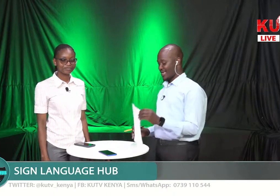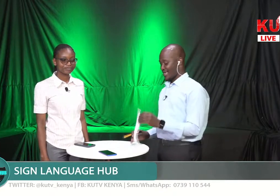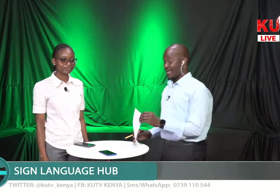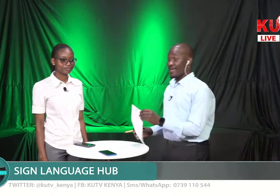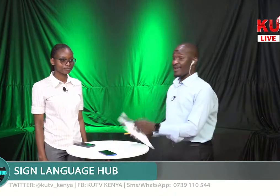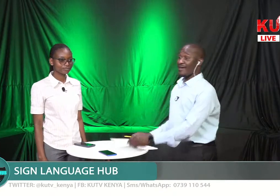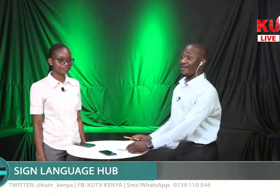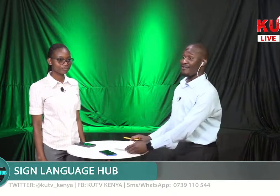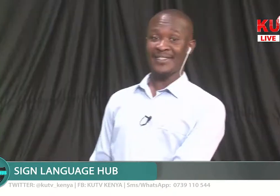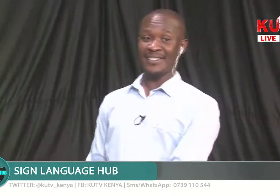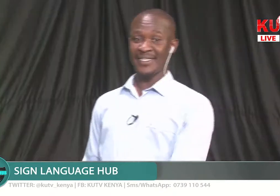All right.